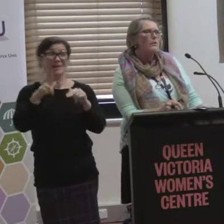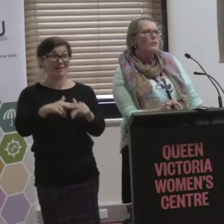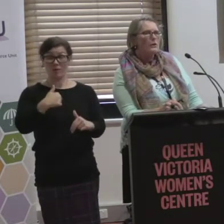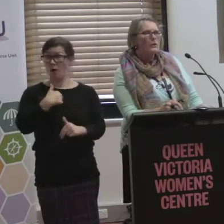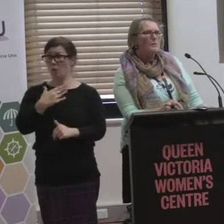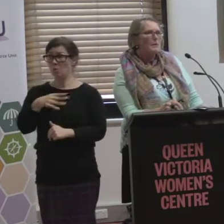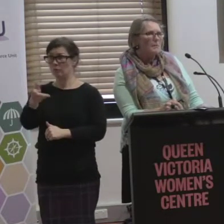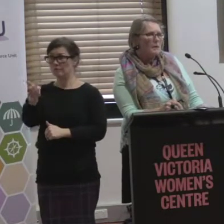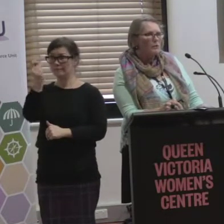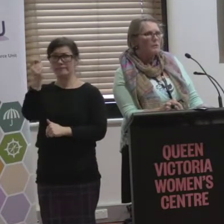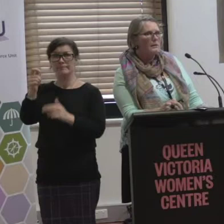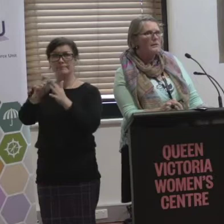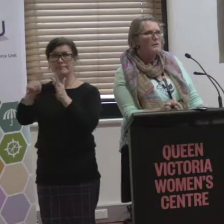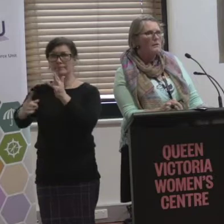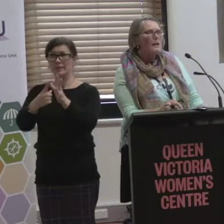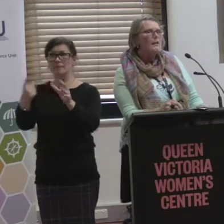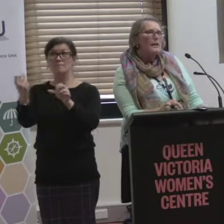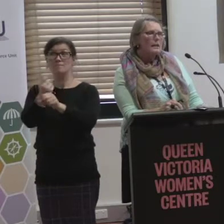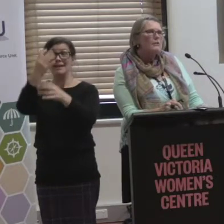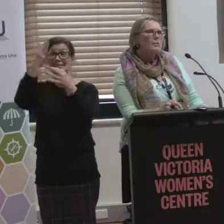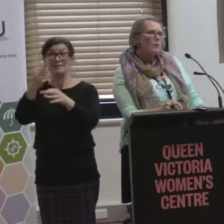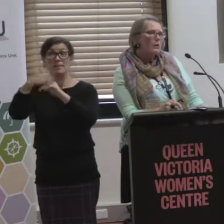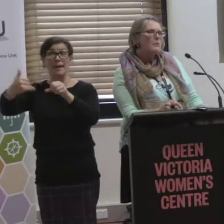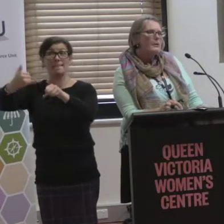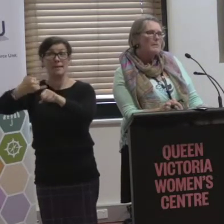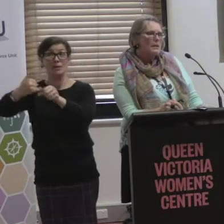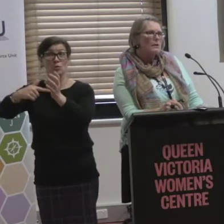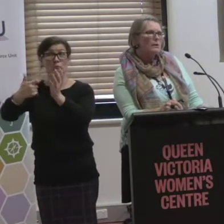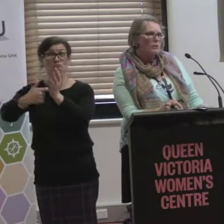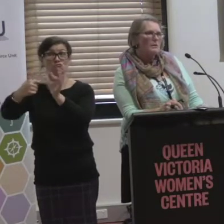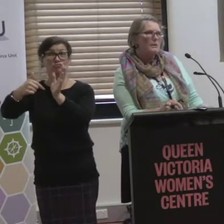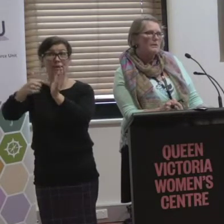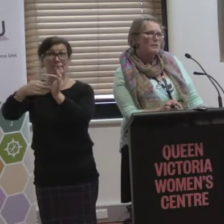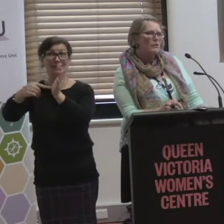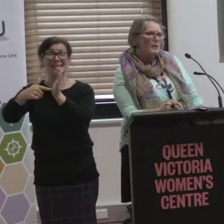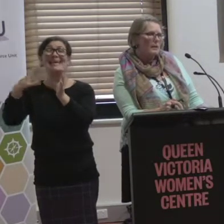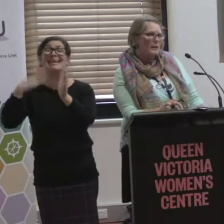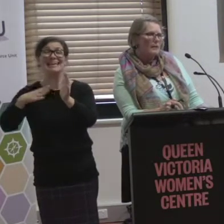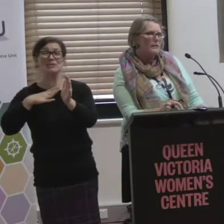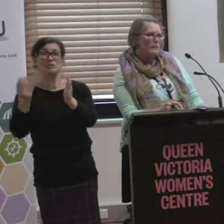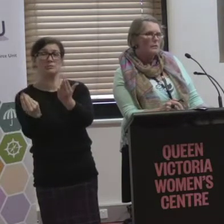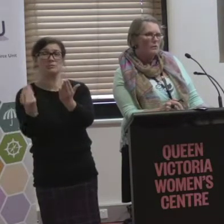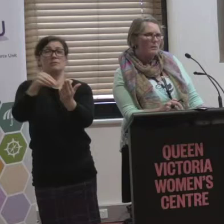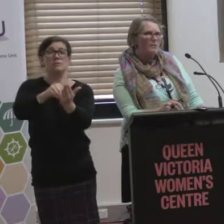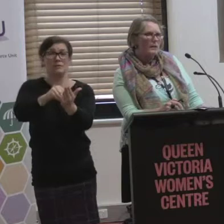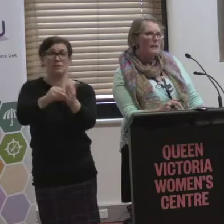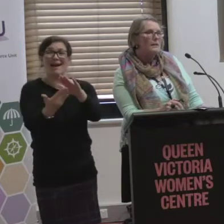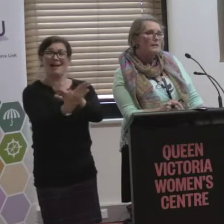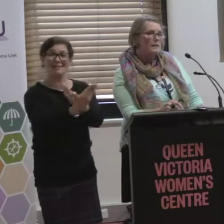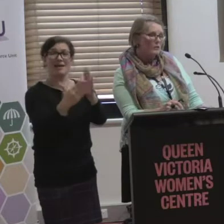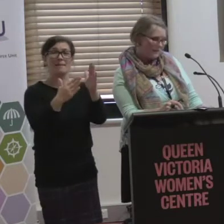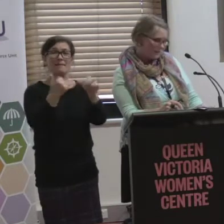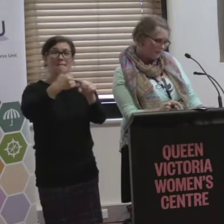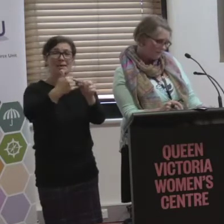someone to have authority to make medical treatment decisions, they need to appoint them as a medical treatment decision maker under the Medical Treatment Planning